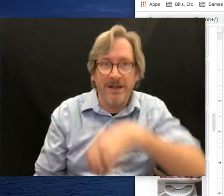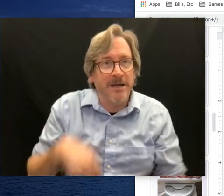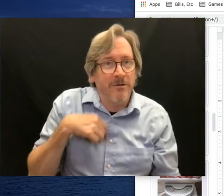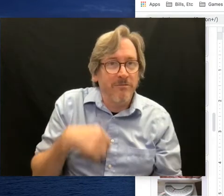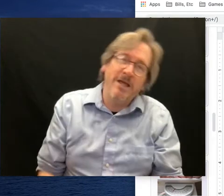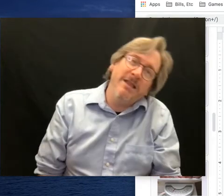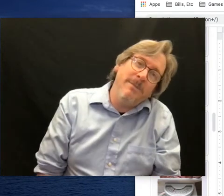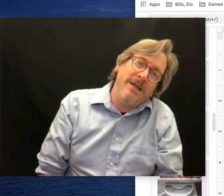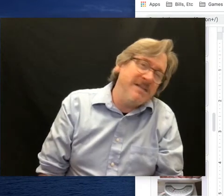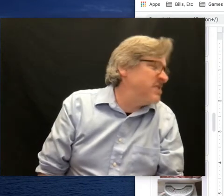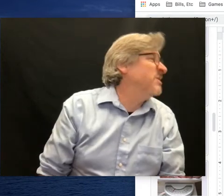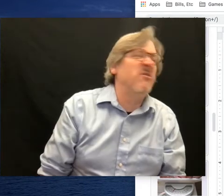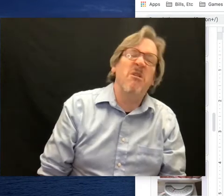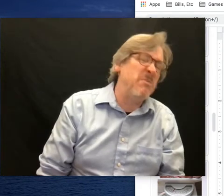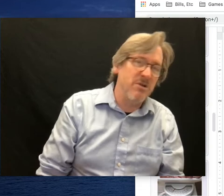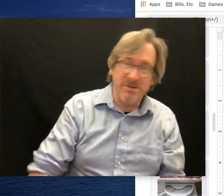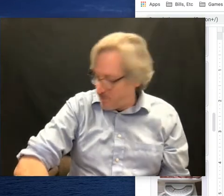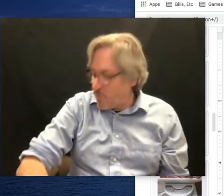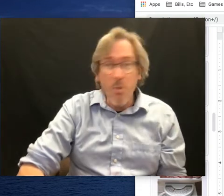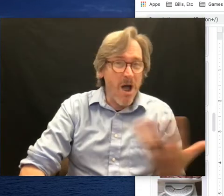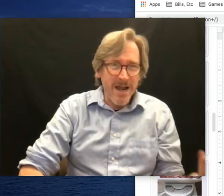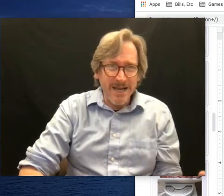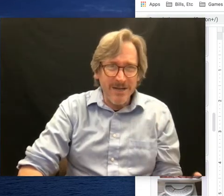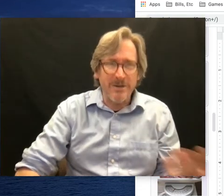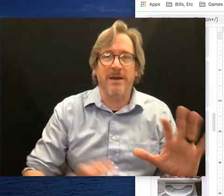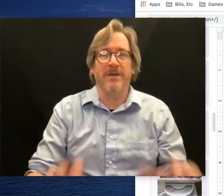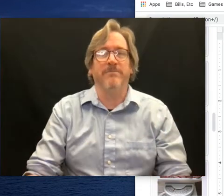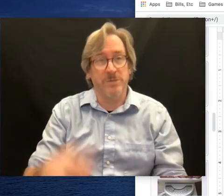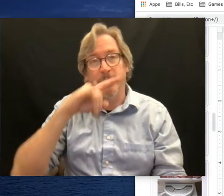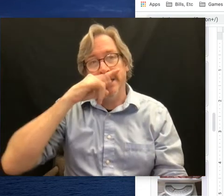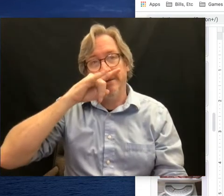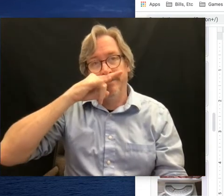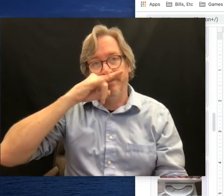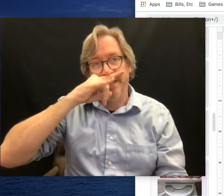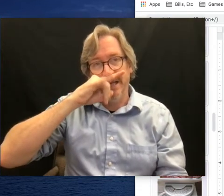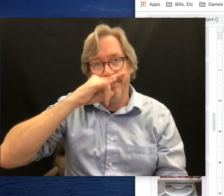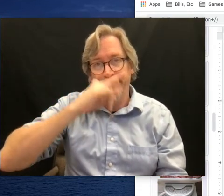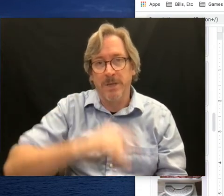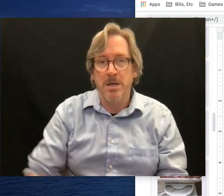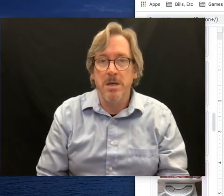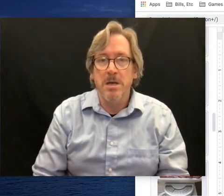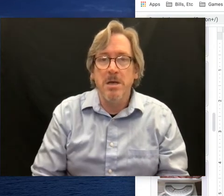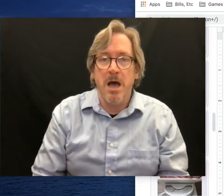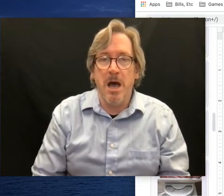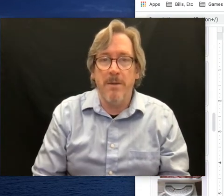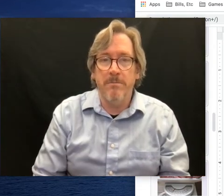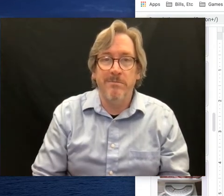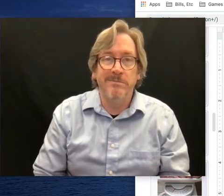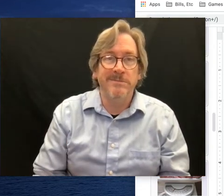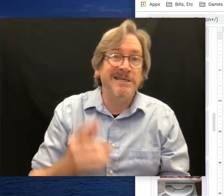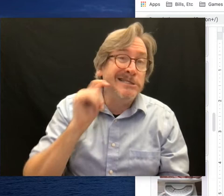where they lean up against you and then rub their nose. You're like, what do you do? Anyway, so kid.